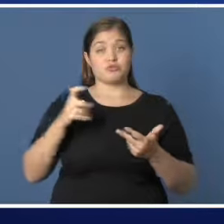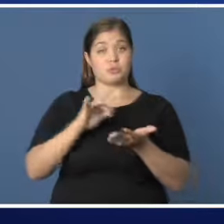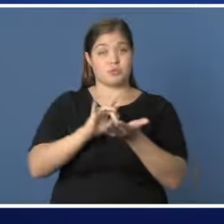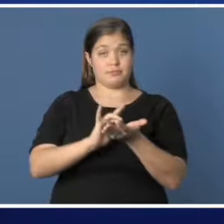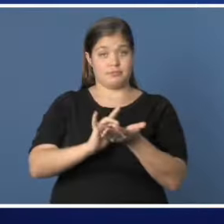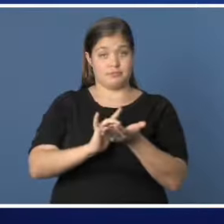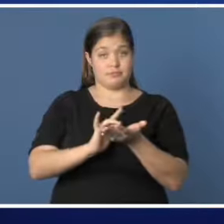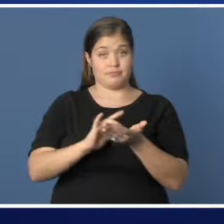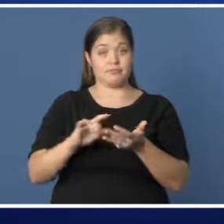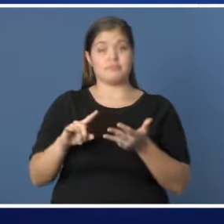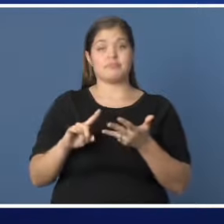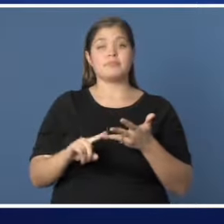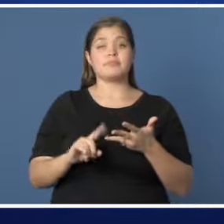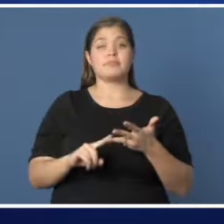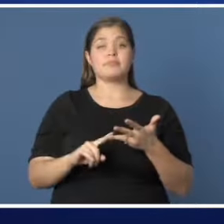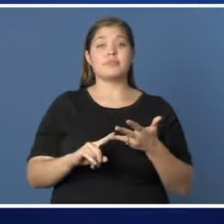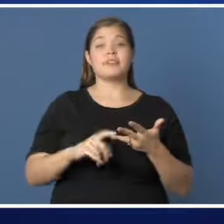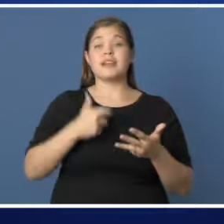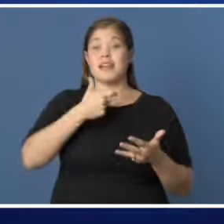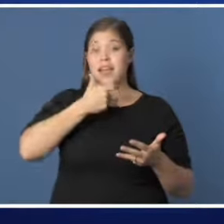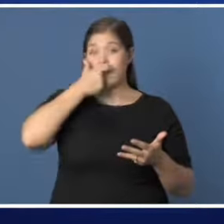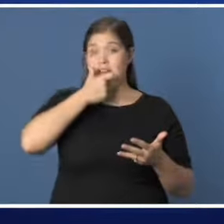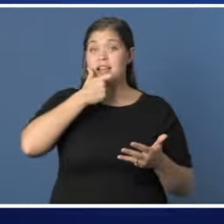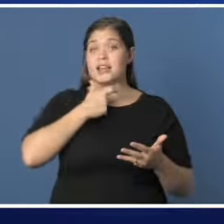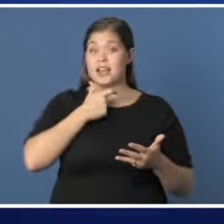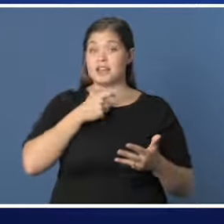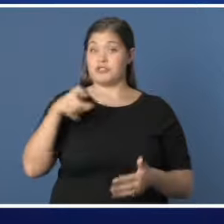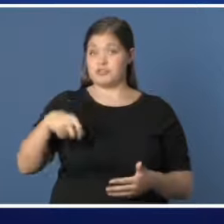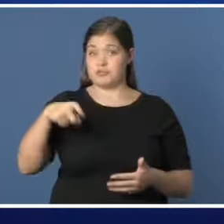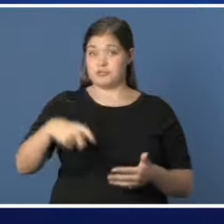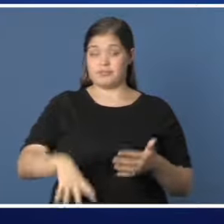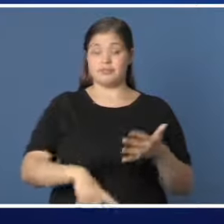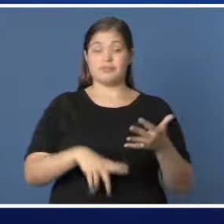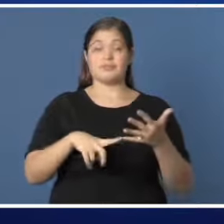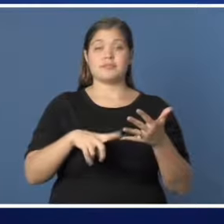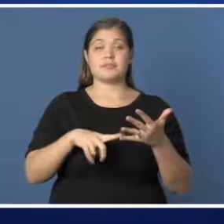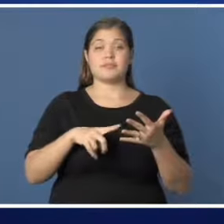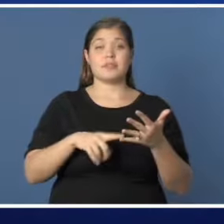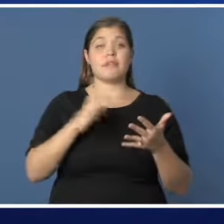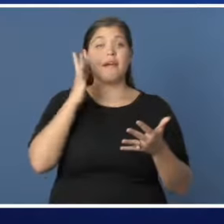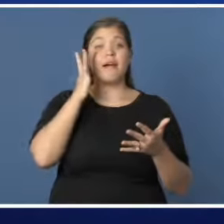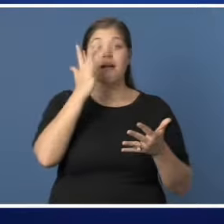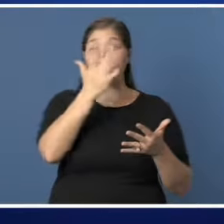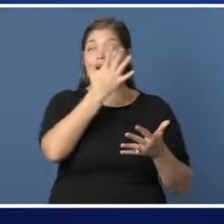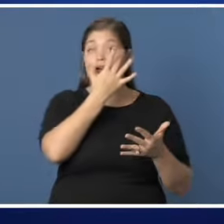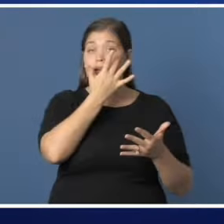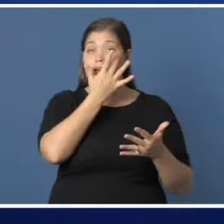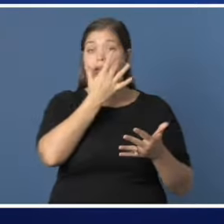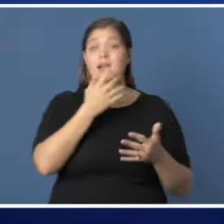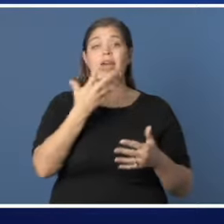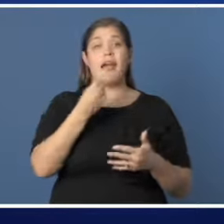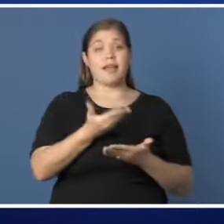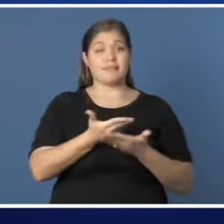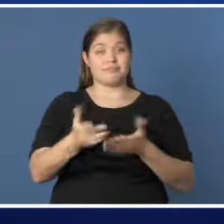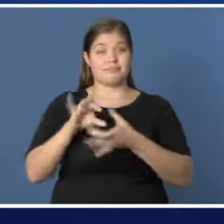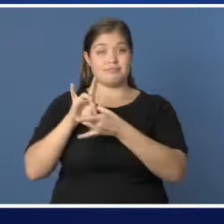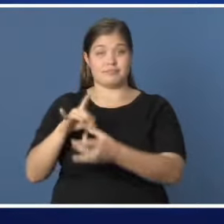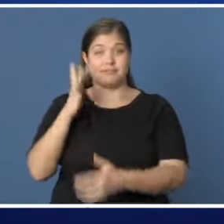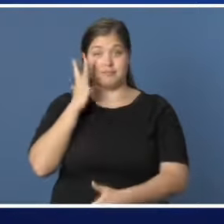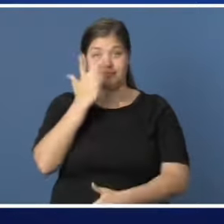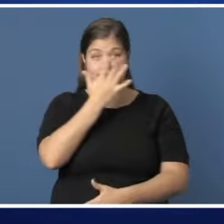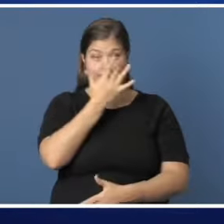prescription drugs, denture needs, contact lenses and